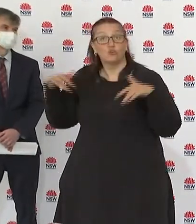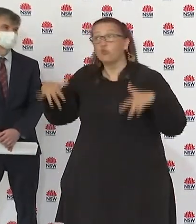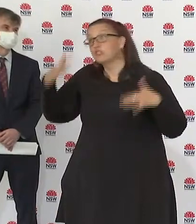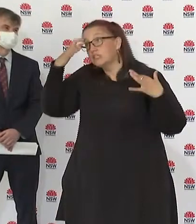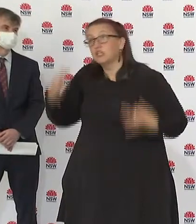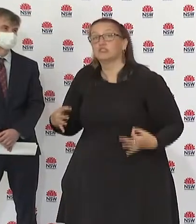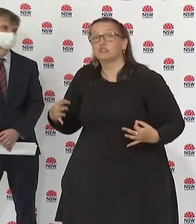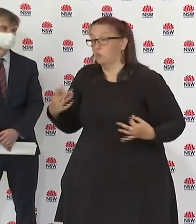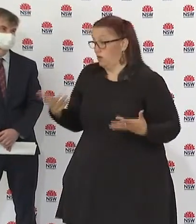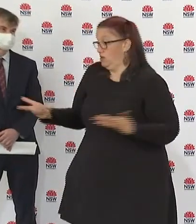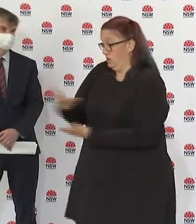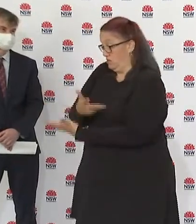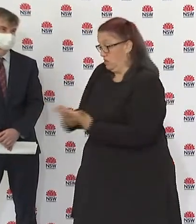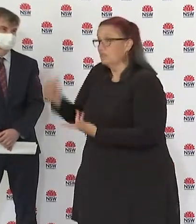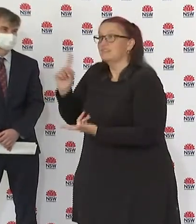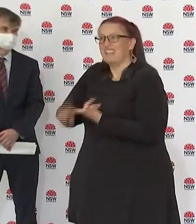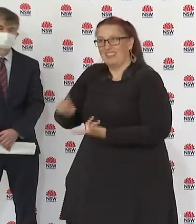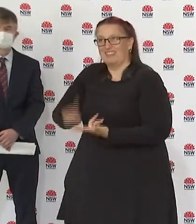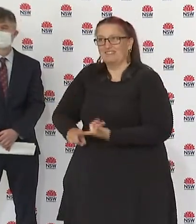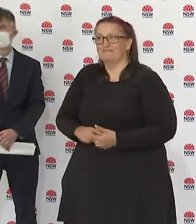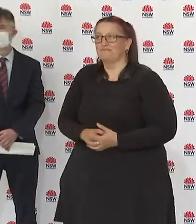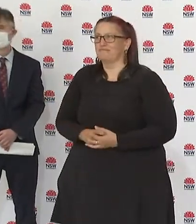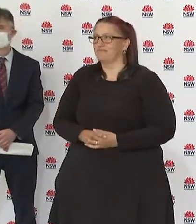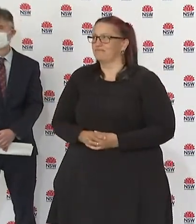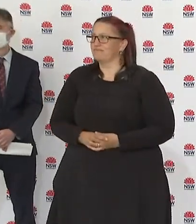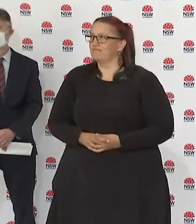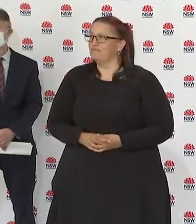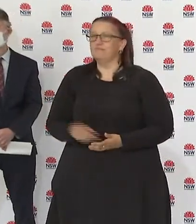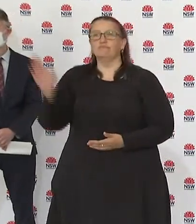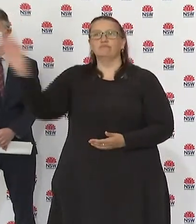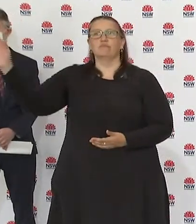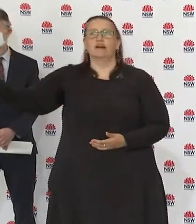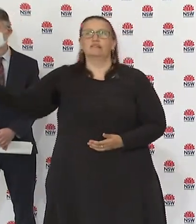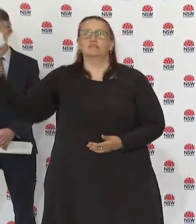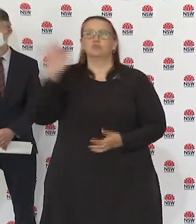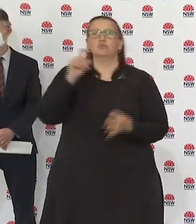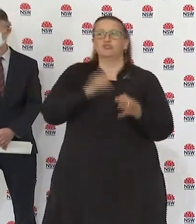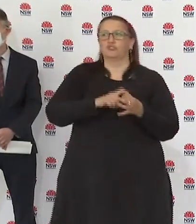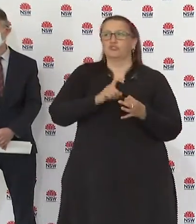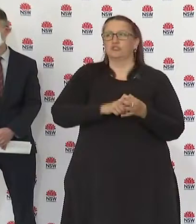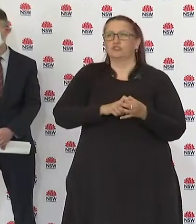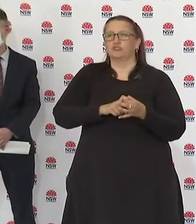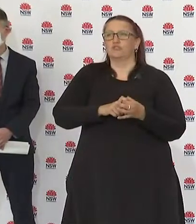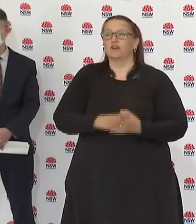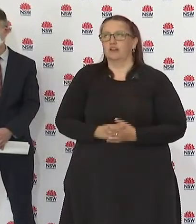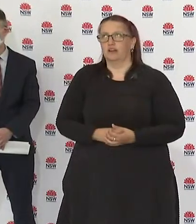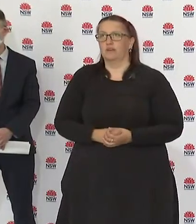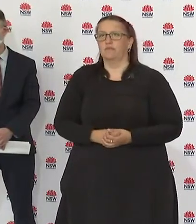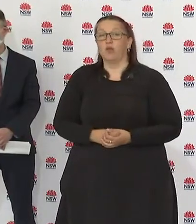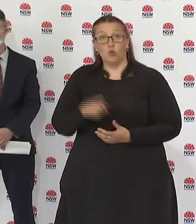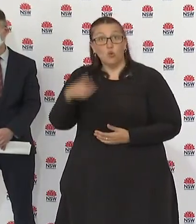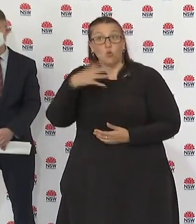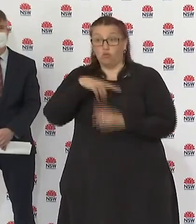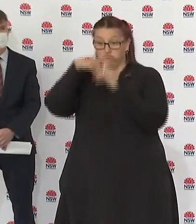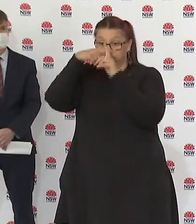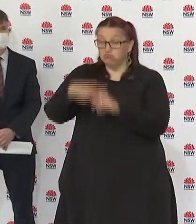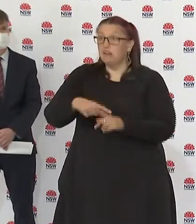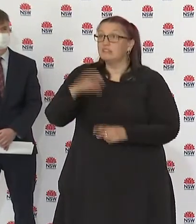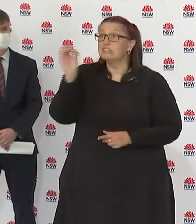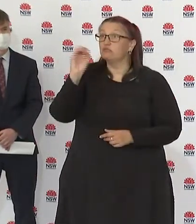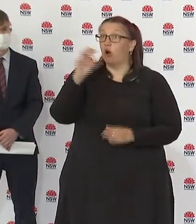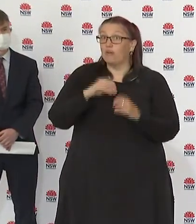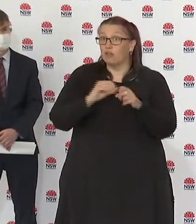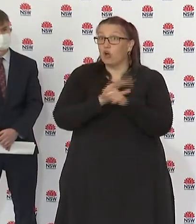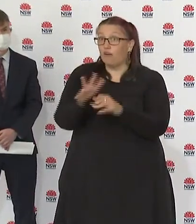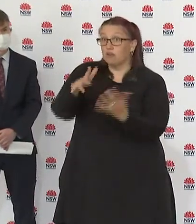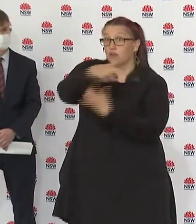of course we'll convey that to the community. So where does that need to be? Talking about safe levels, are we still aiming for zero? Oh yeah, absolutely. What we've